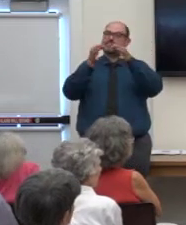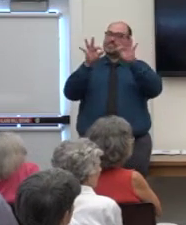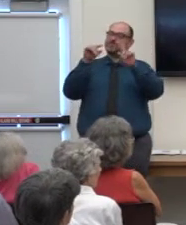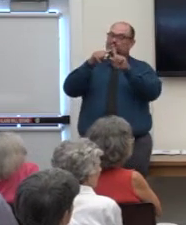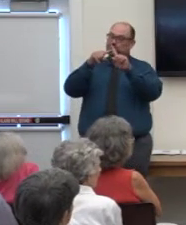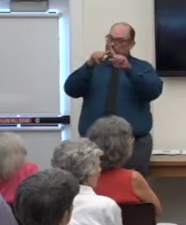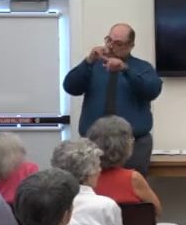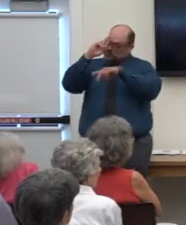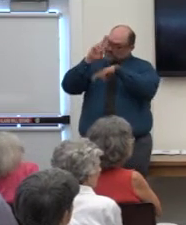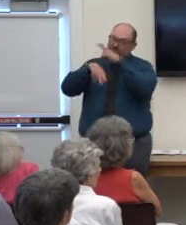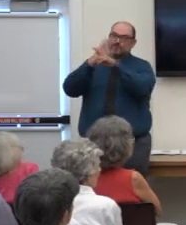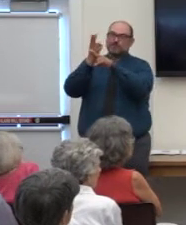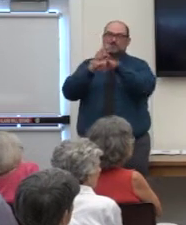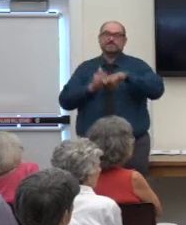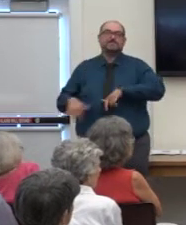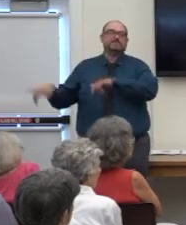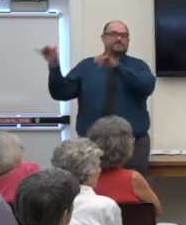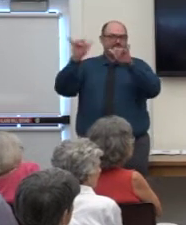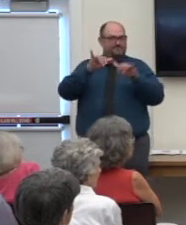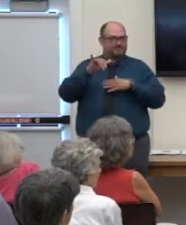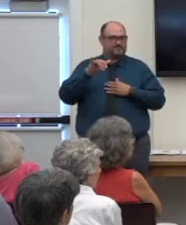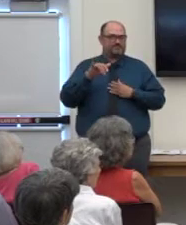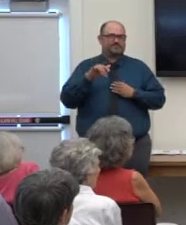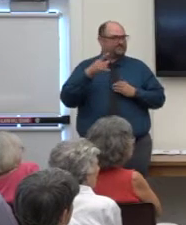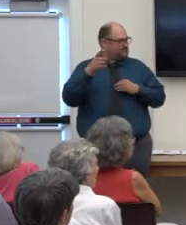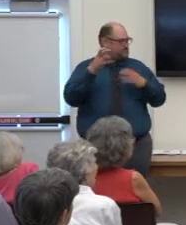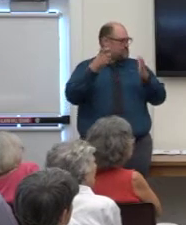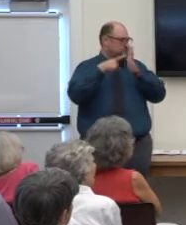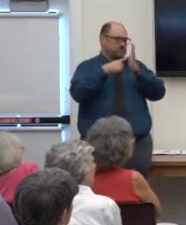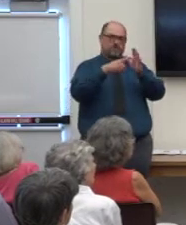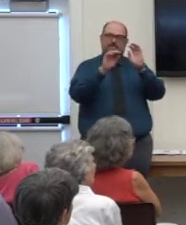way that it's not.